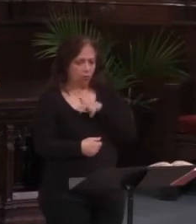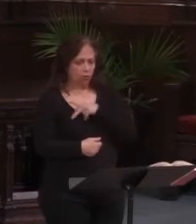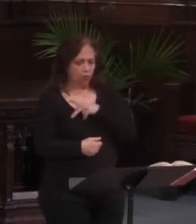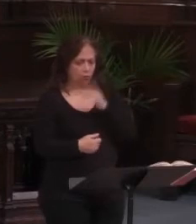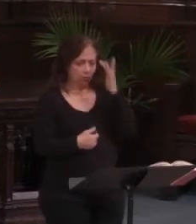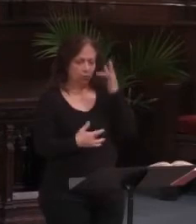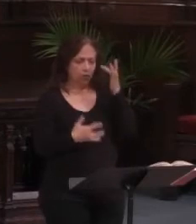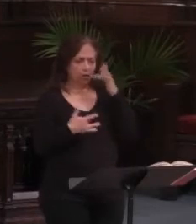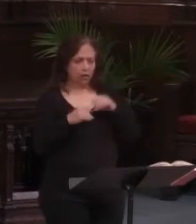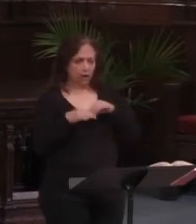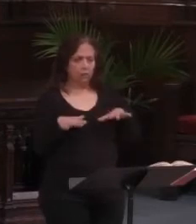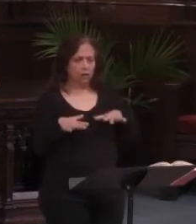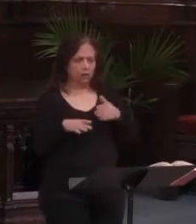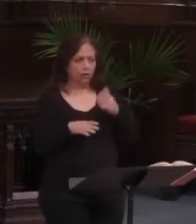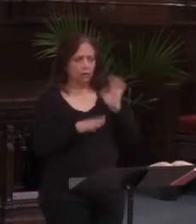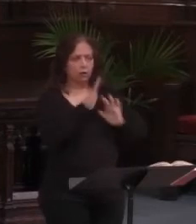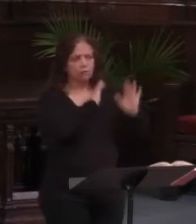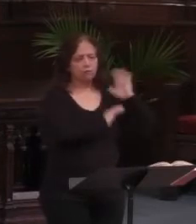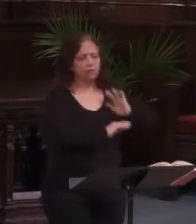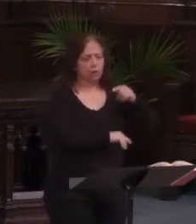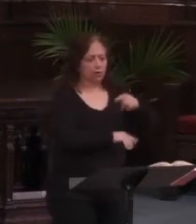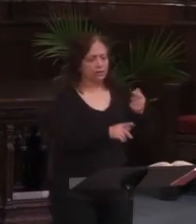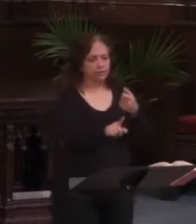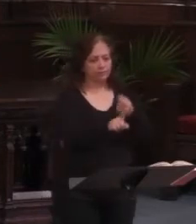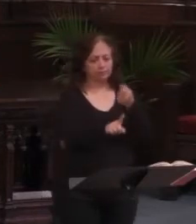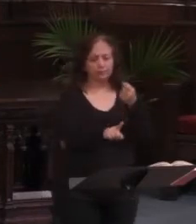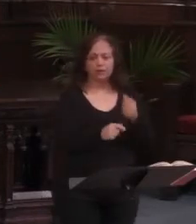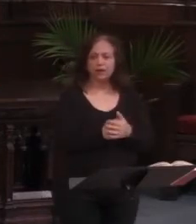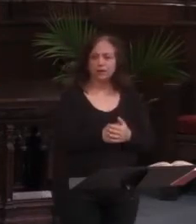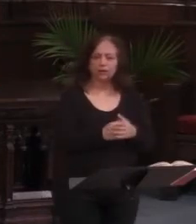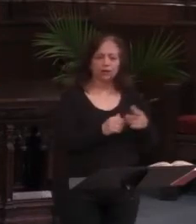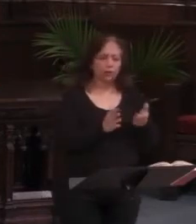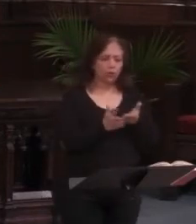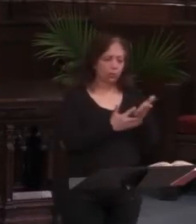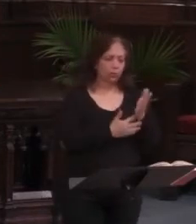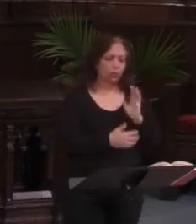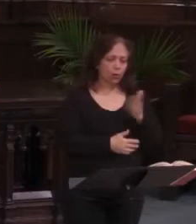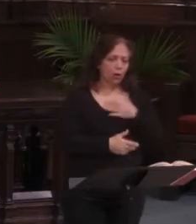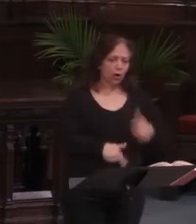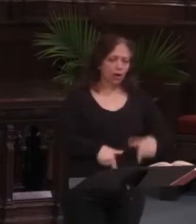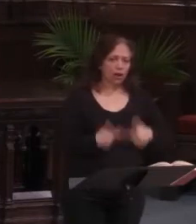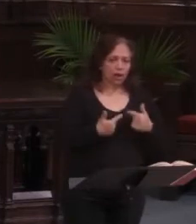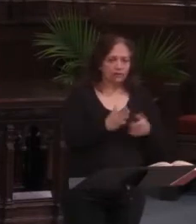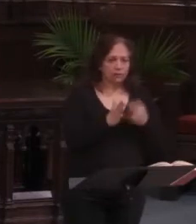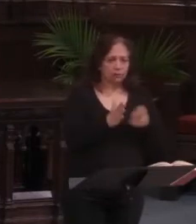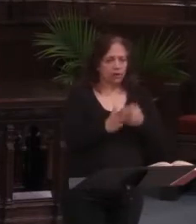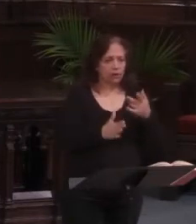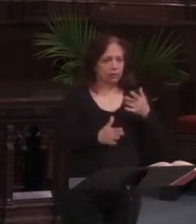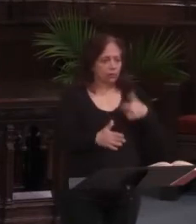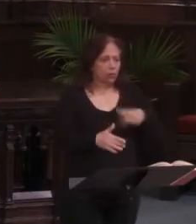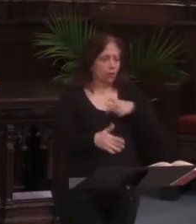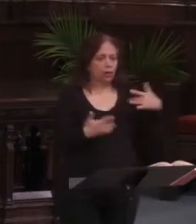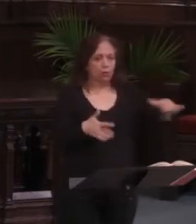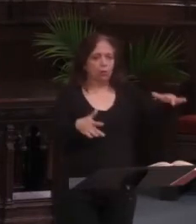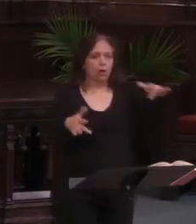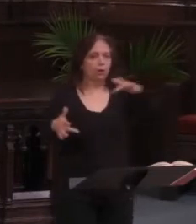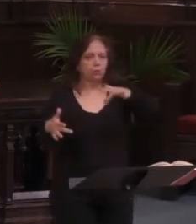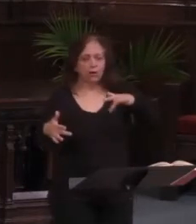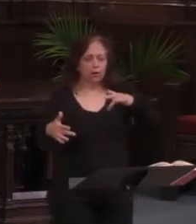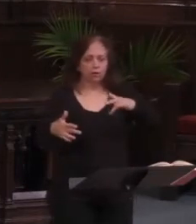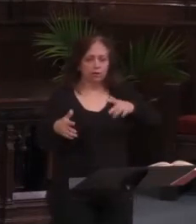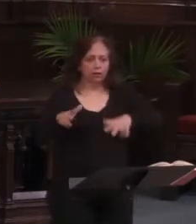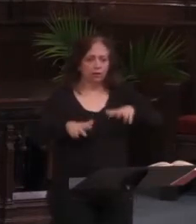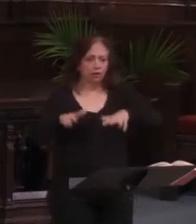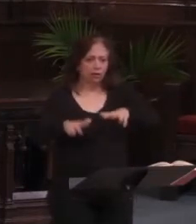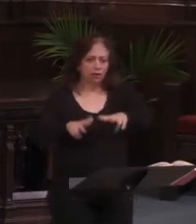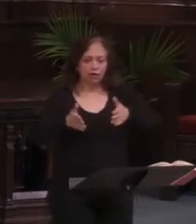virus." Throughout our lives, we sometimes find ourselves wandering on that road to Emmaus.